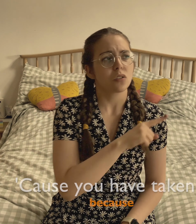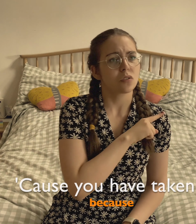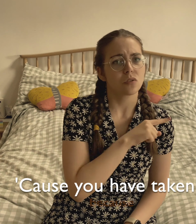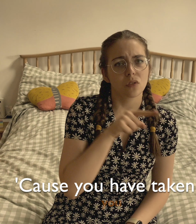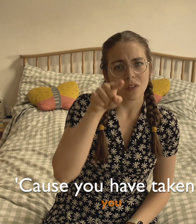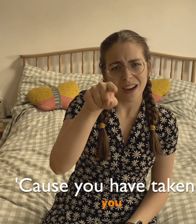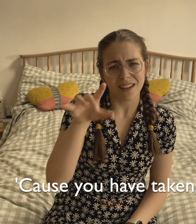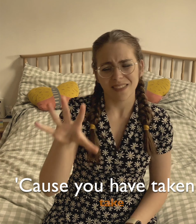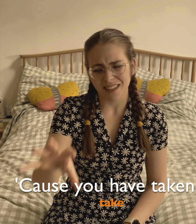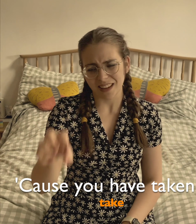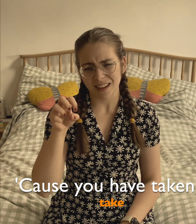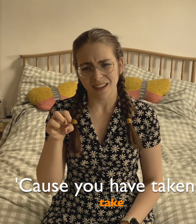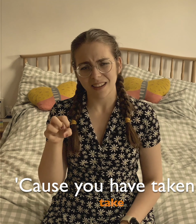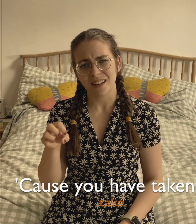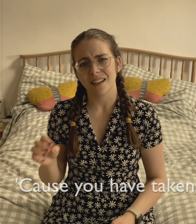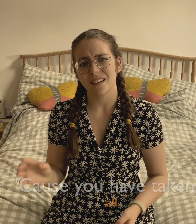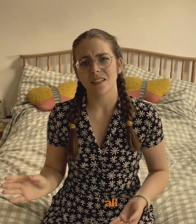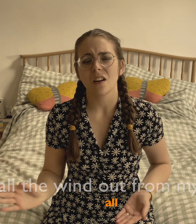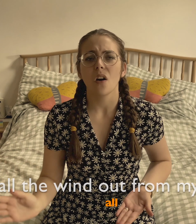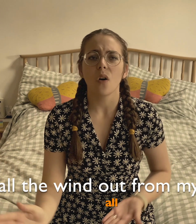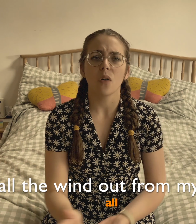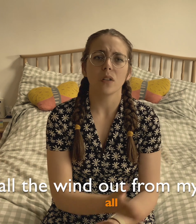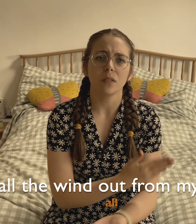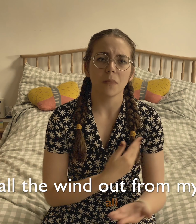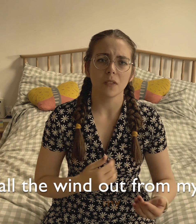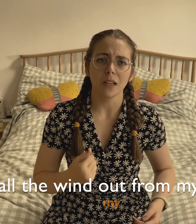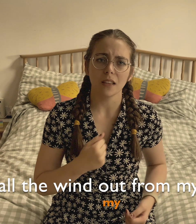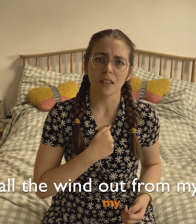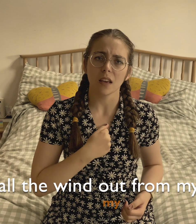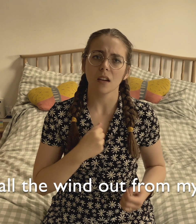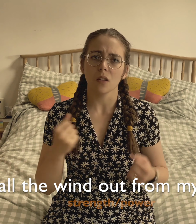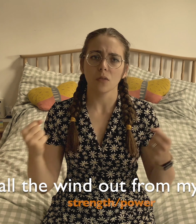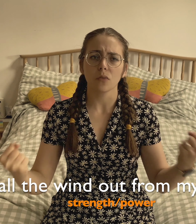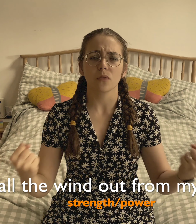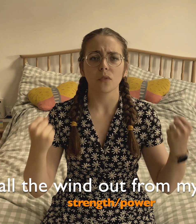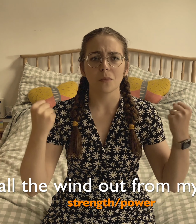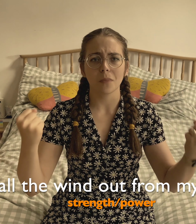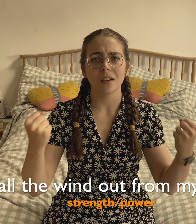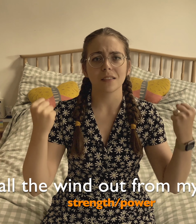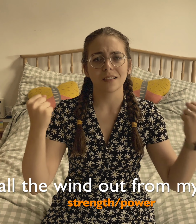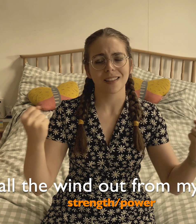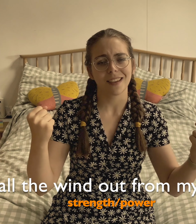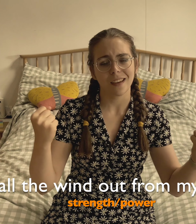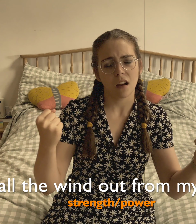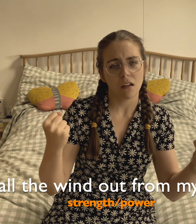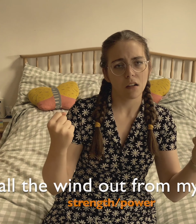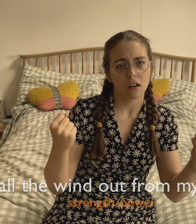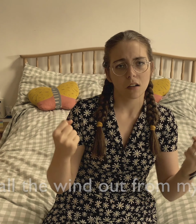'Cause you have taken all the wind out from my sails,